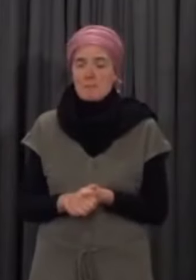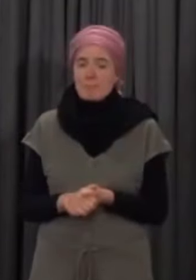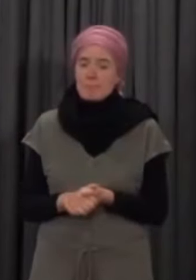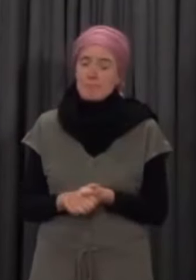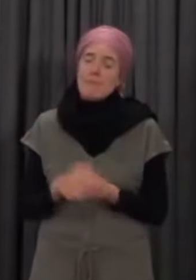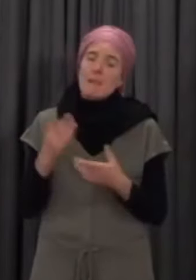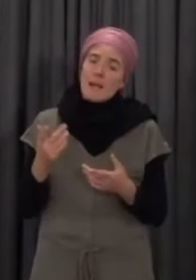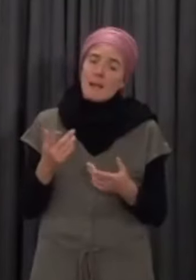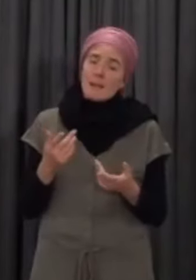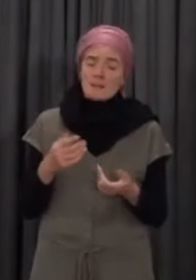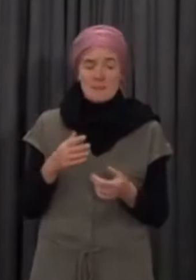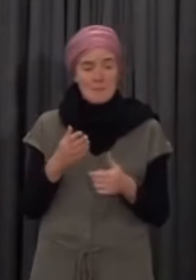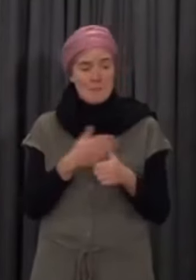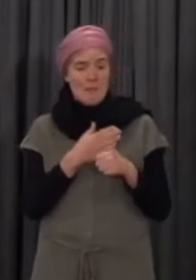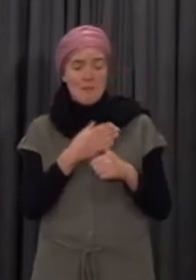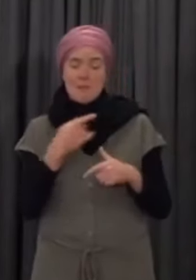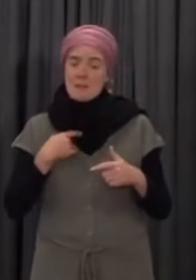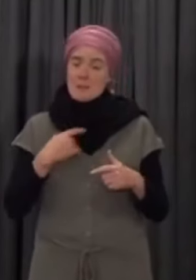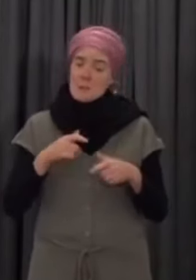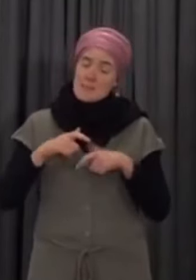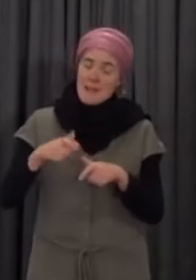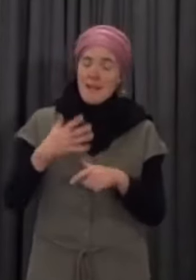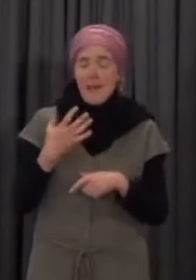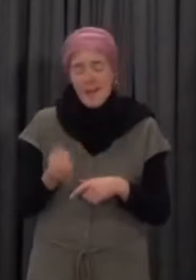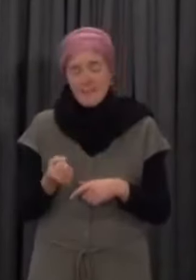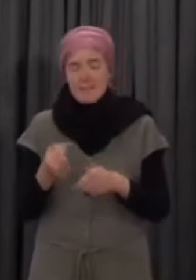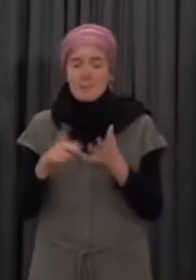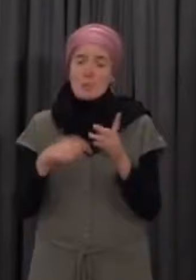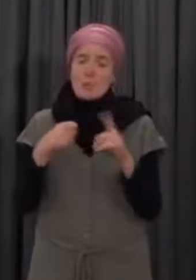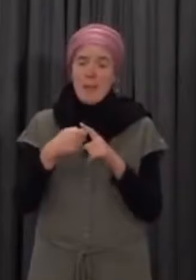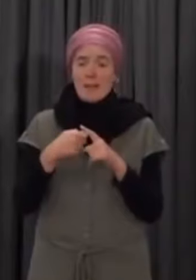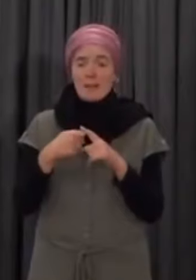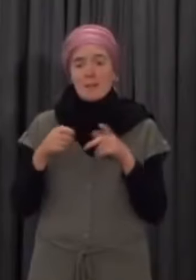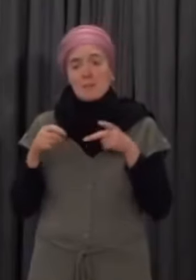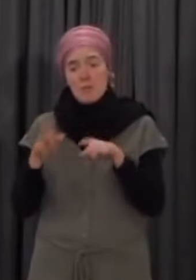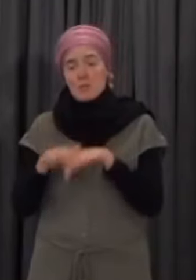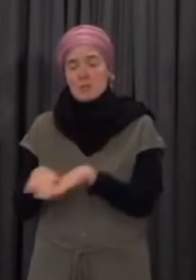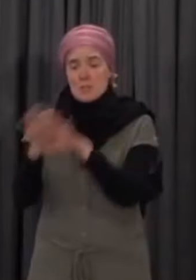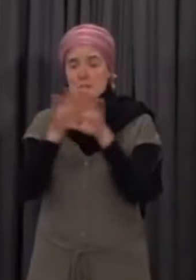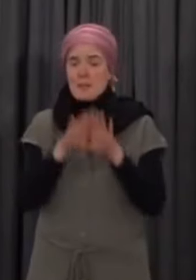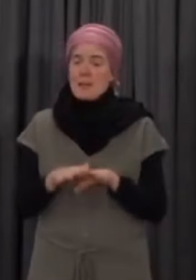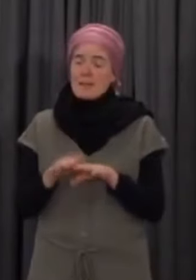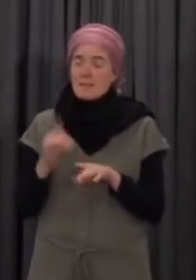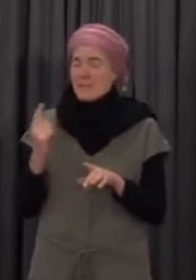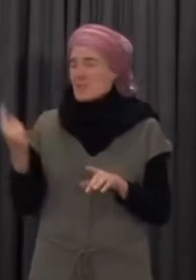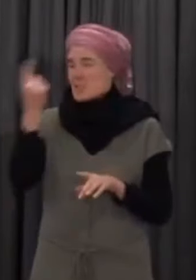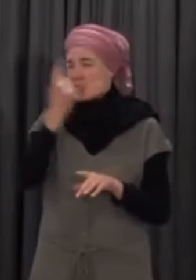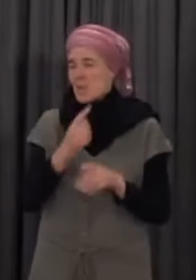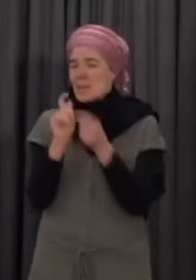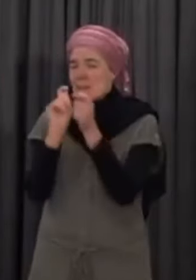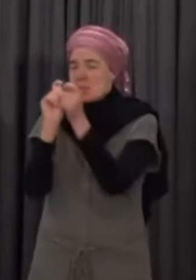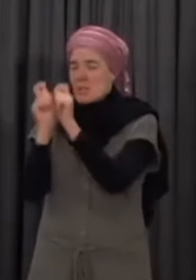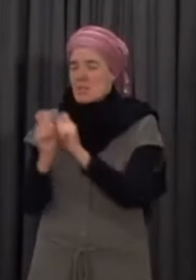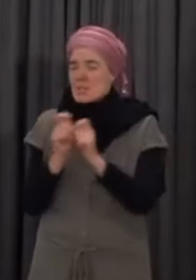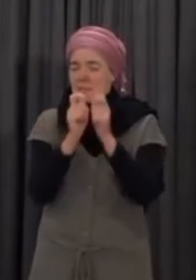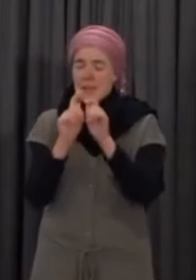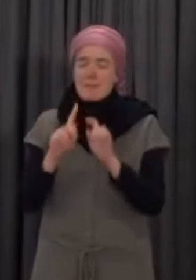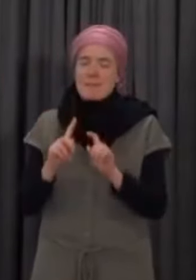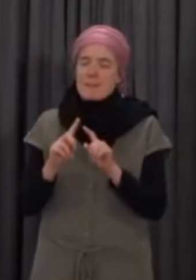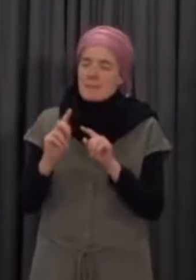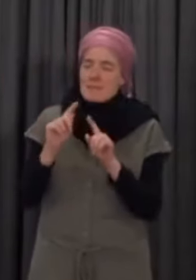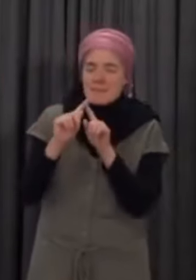a UK-wide approach in my mind. The changes we are making in all parts of the United Kingdom are modest, and they are all in the same